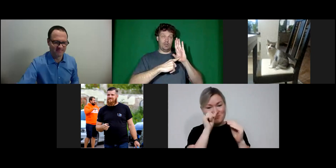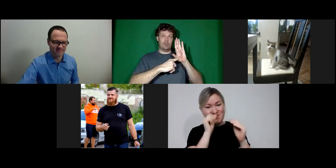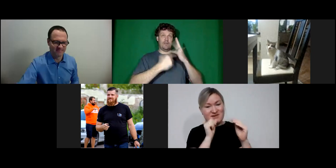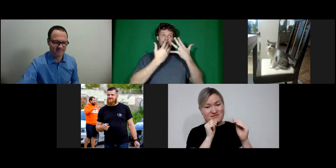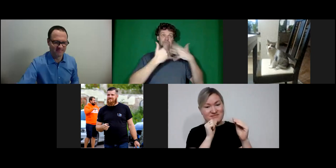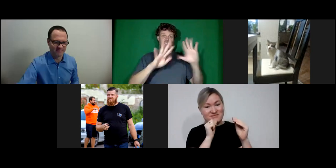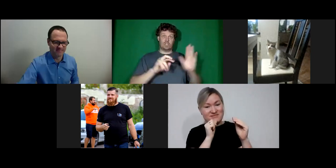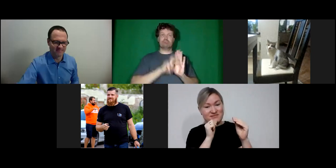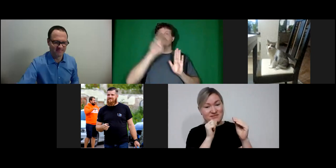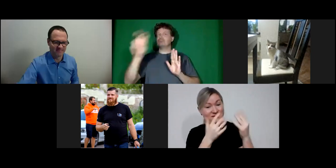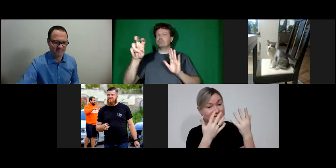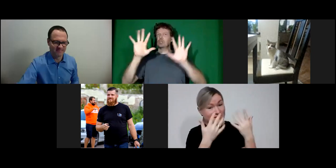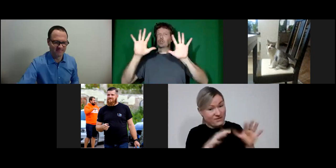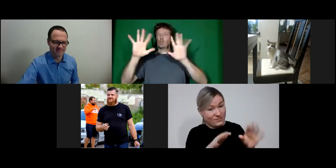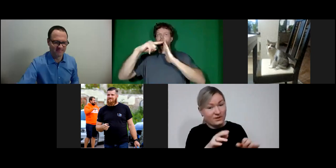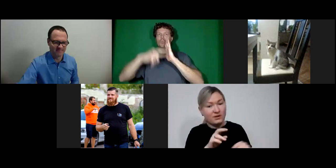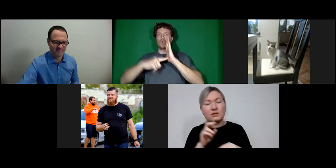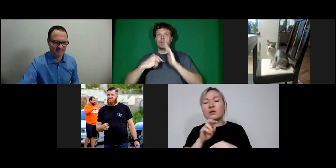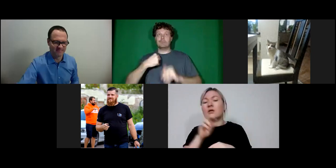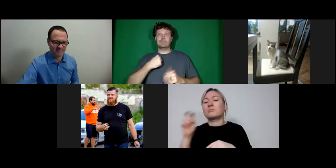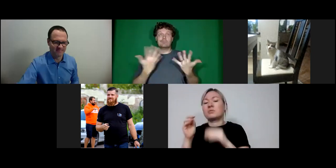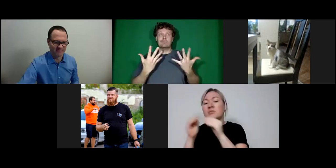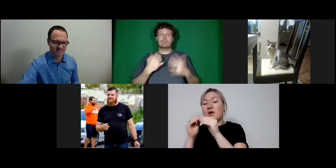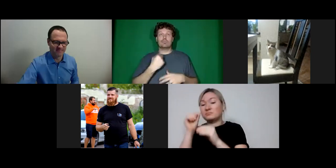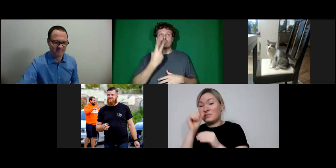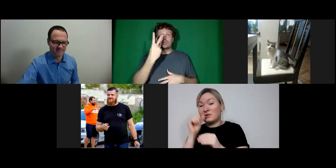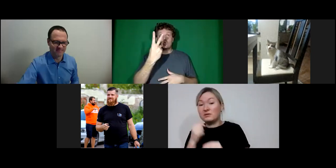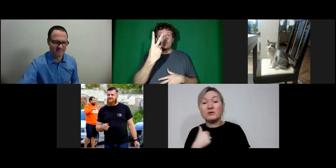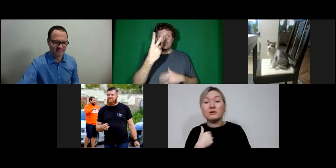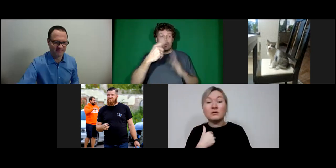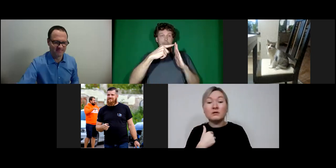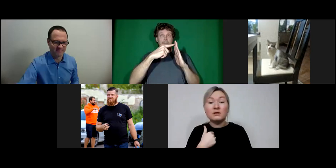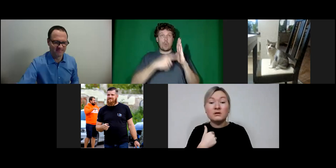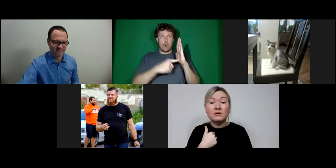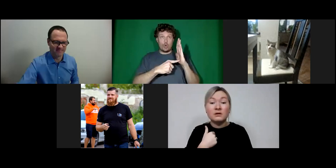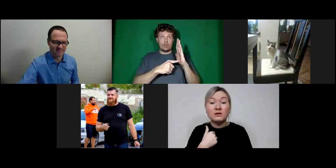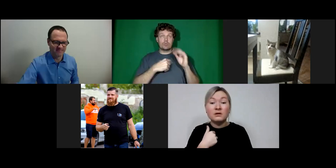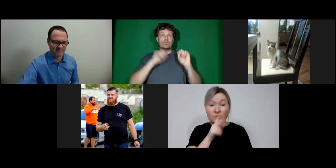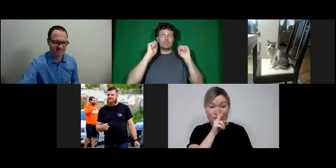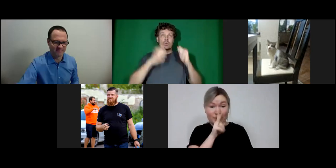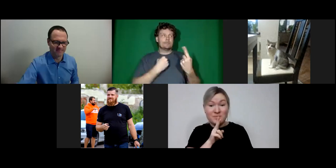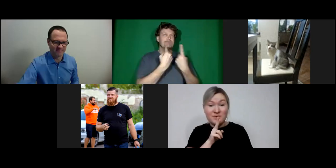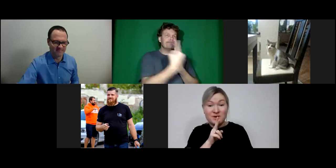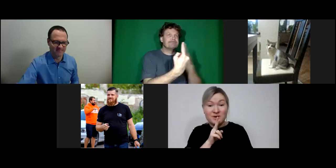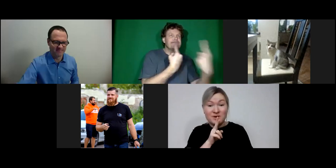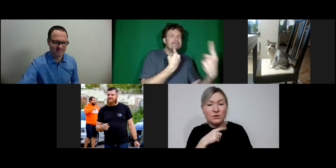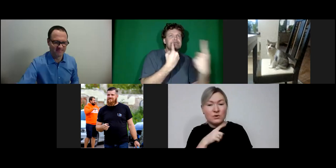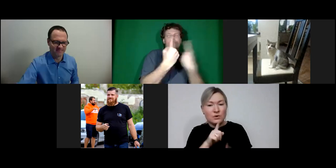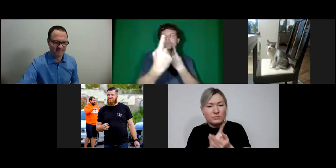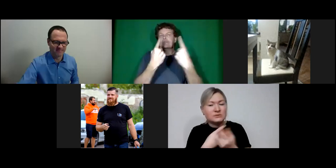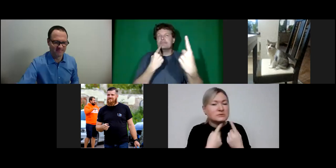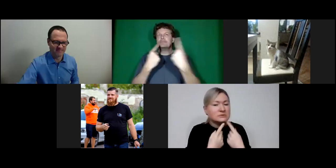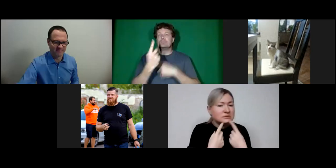Because the basketball season, out of those 10 months, you then move on to the next place for 10 months. However, I would only play